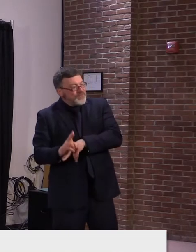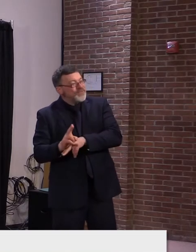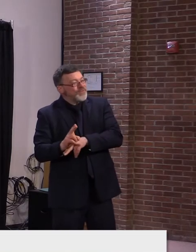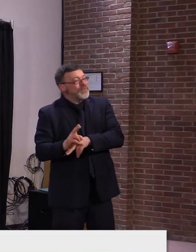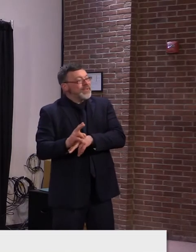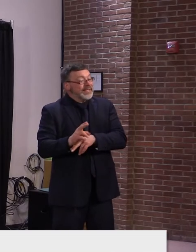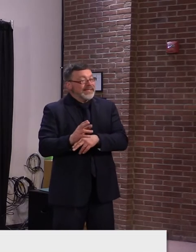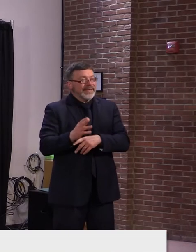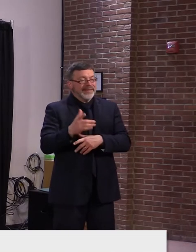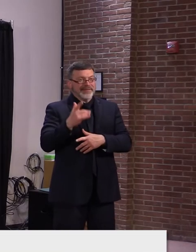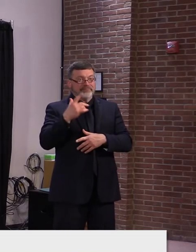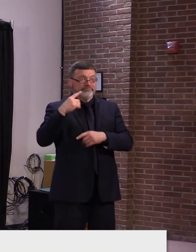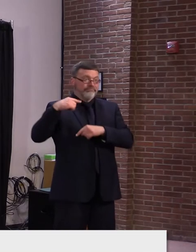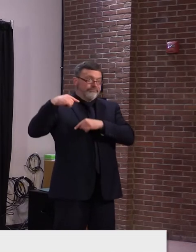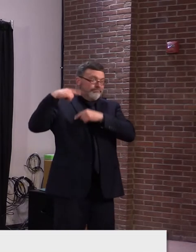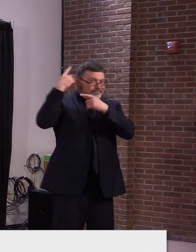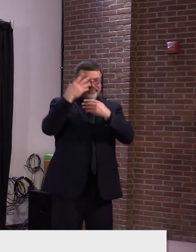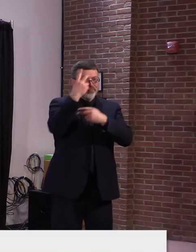faces.